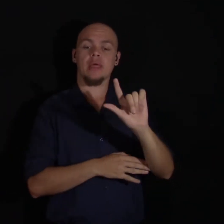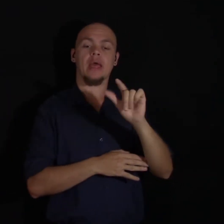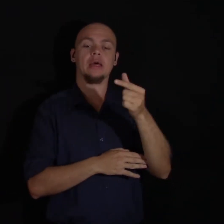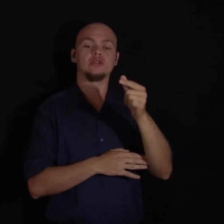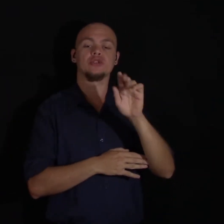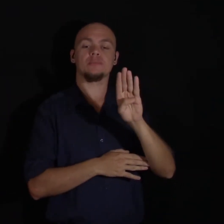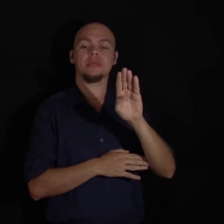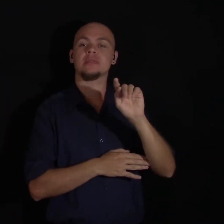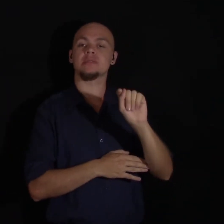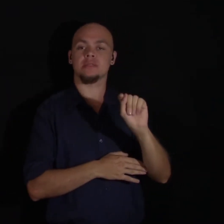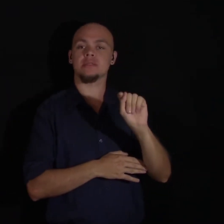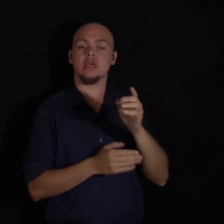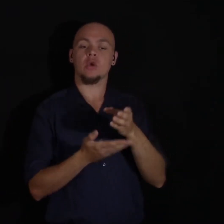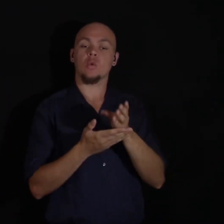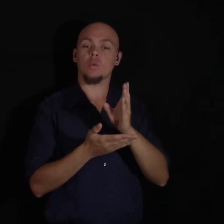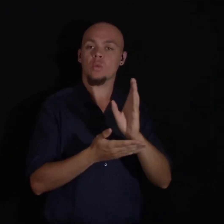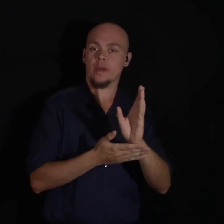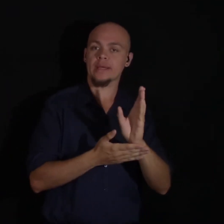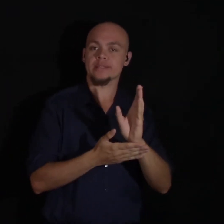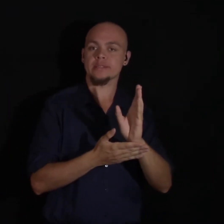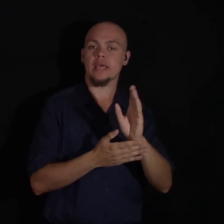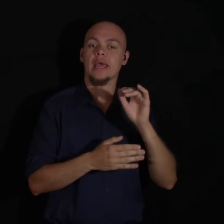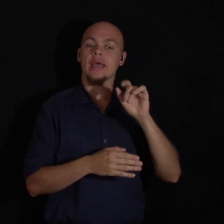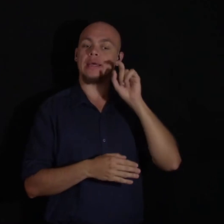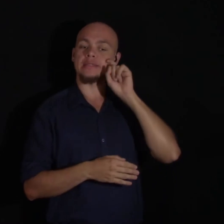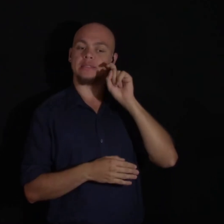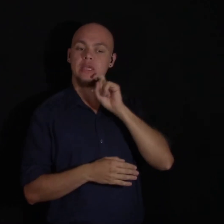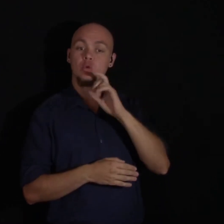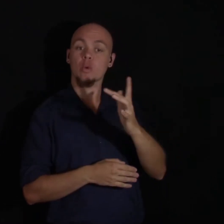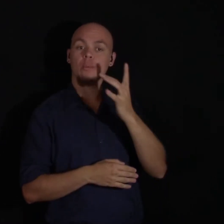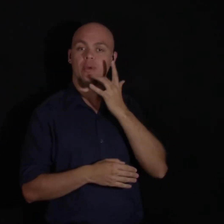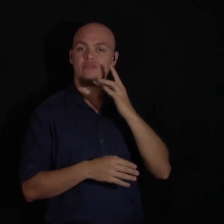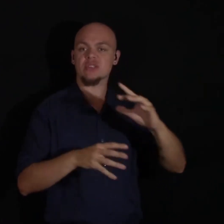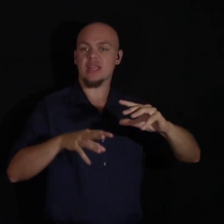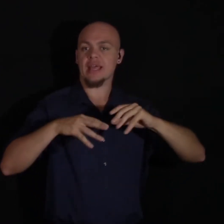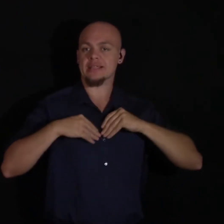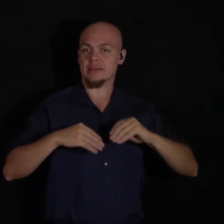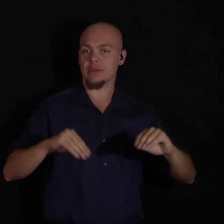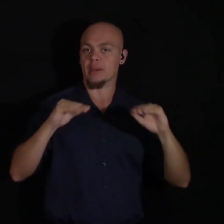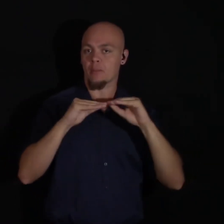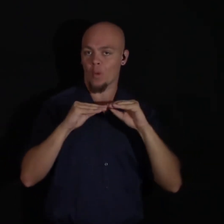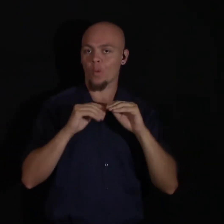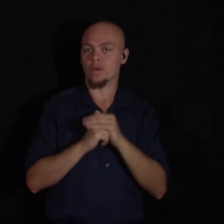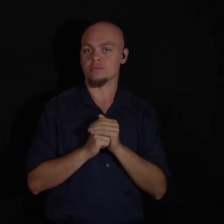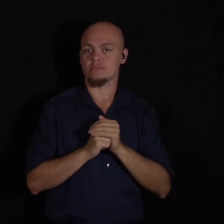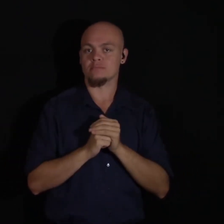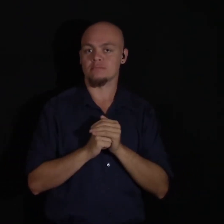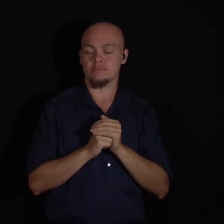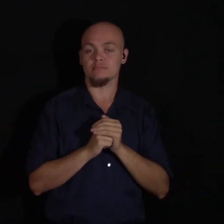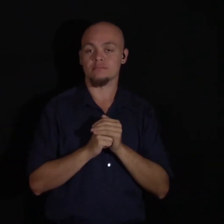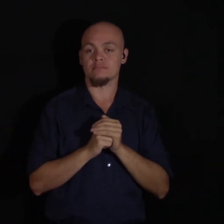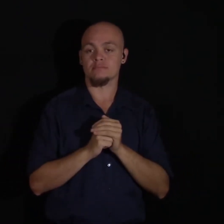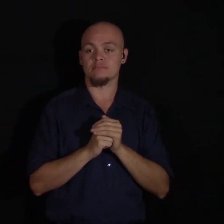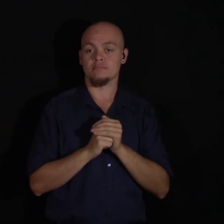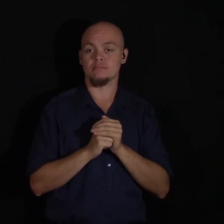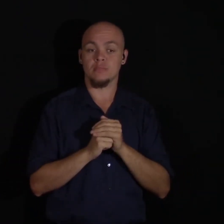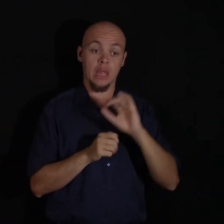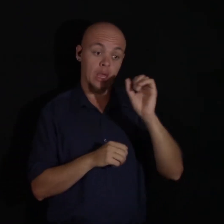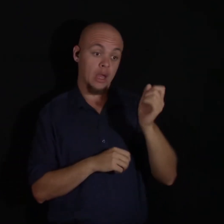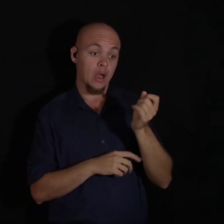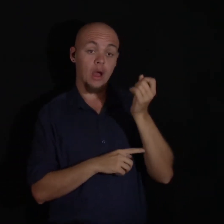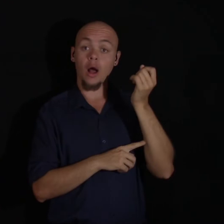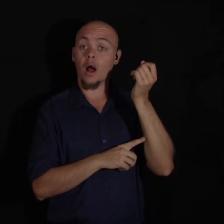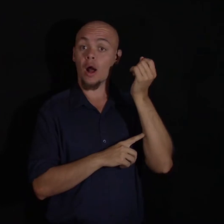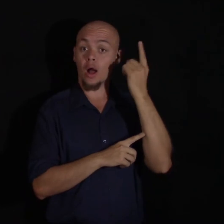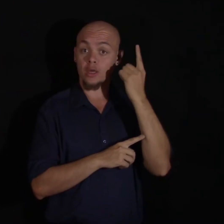of LGBT rights and sexuality. We've gone to a much better place in terms of